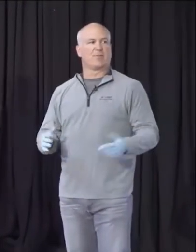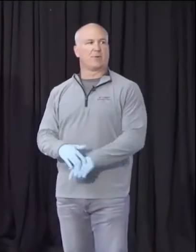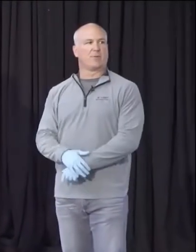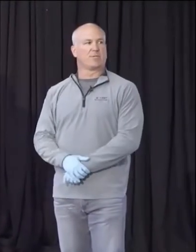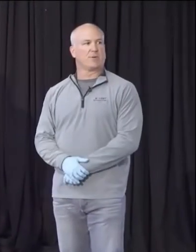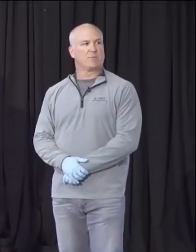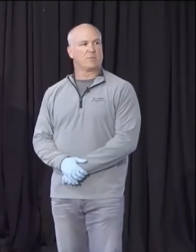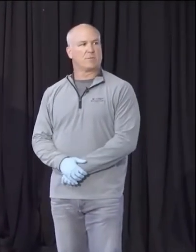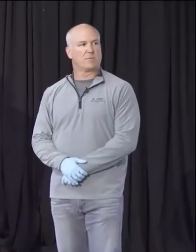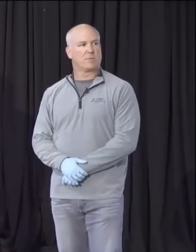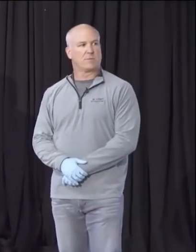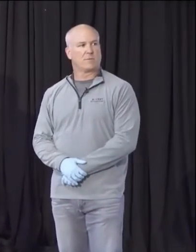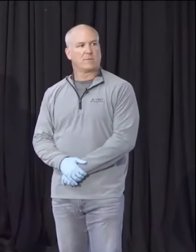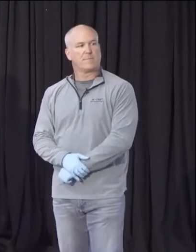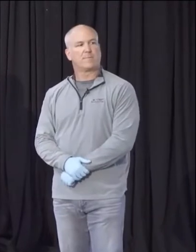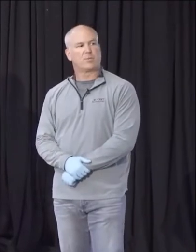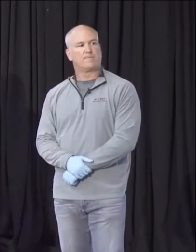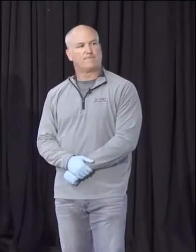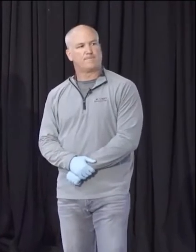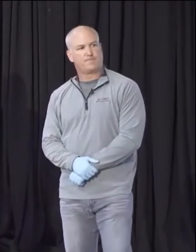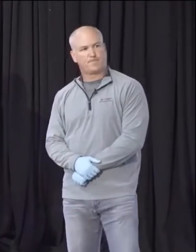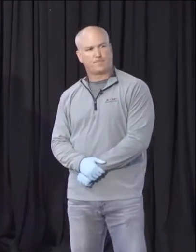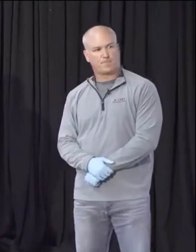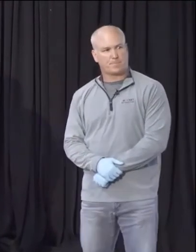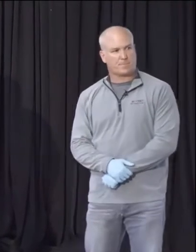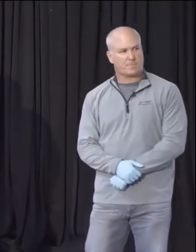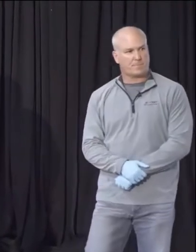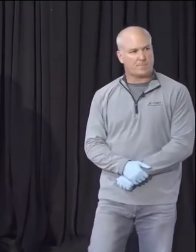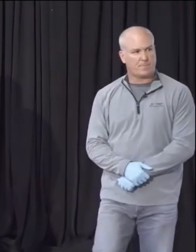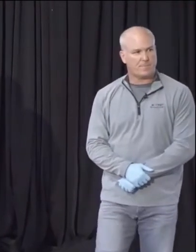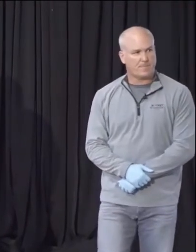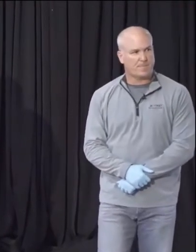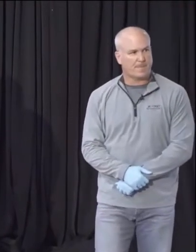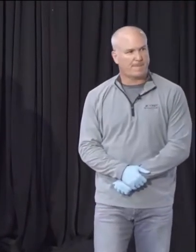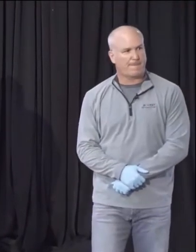Oh, if you could, I'm sorry, hang on for just 1 second. I think we're going to have to,